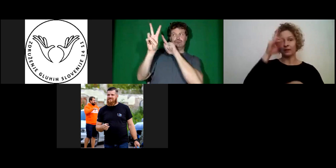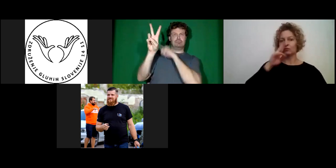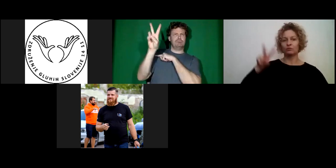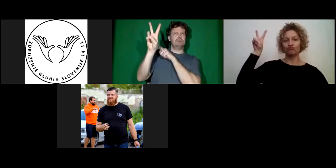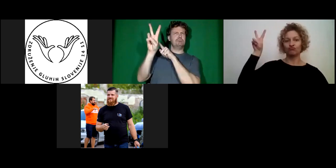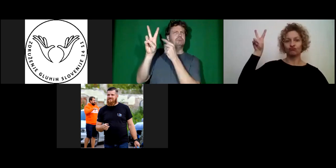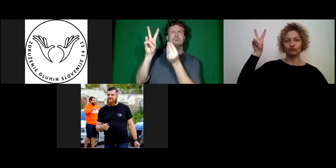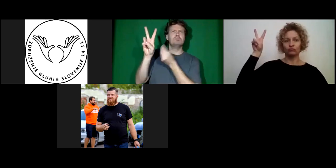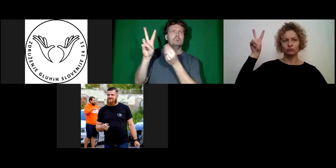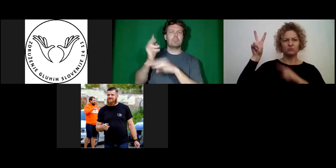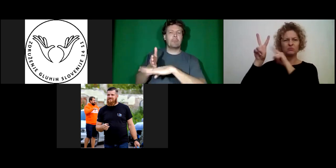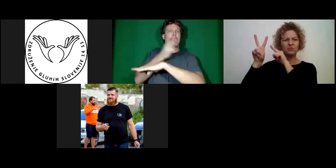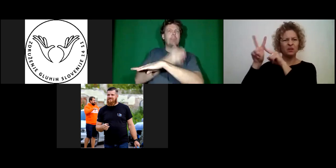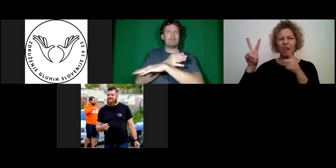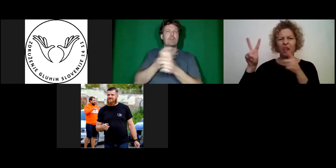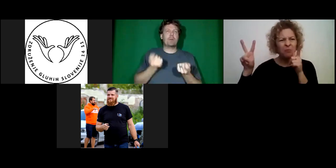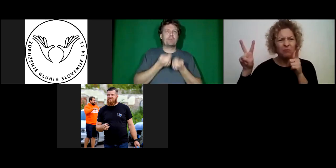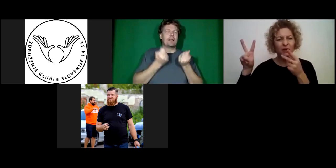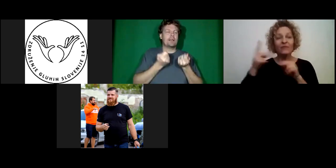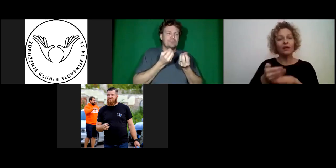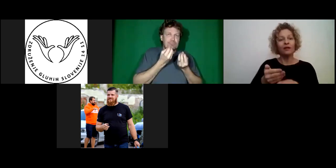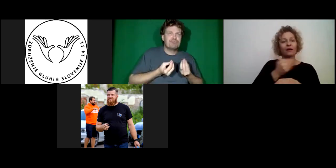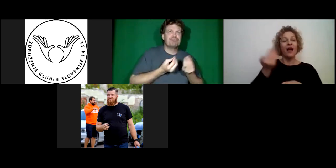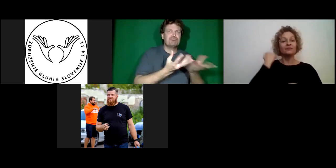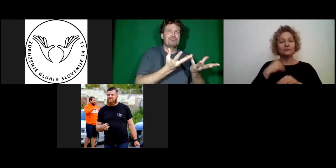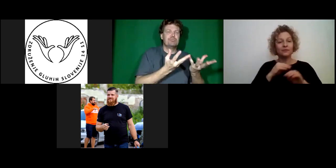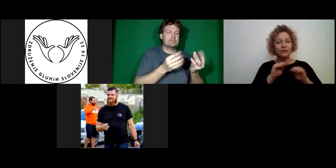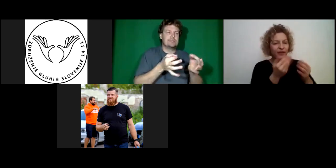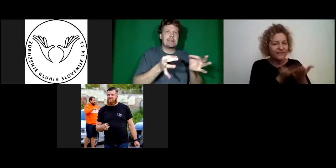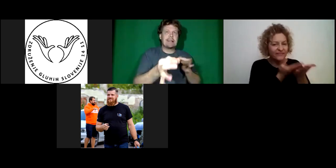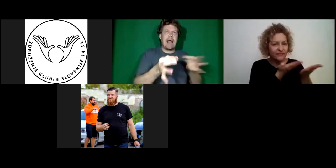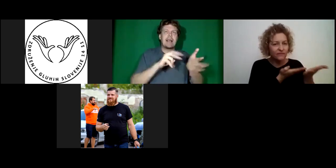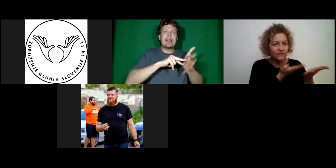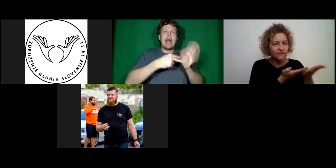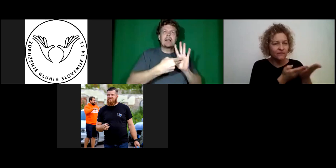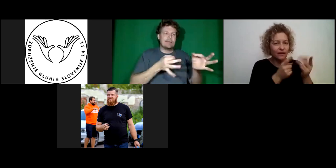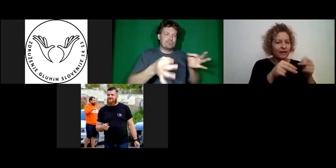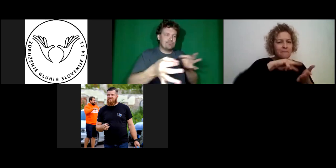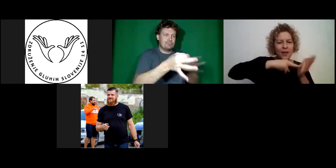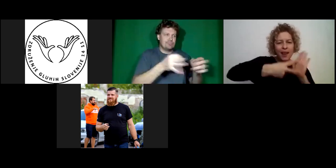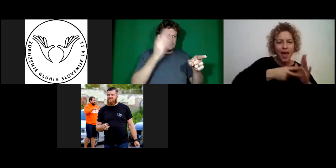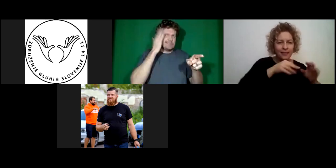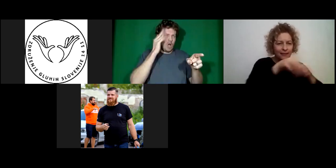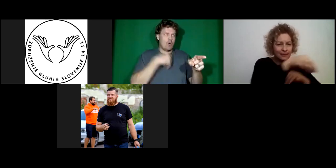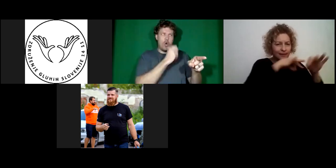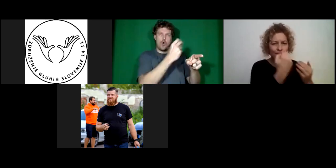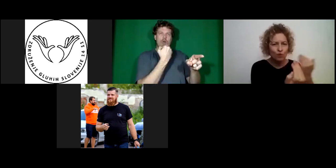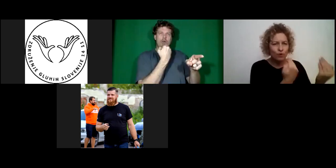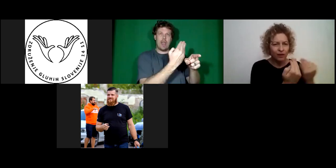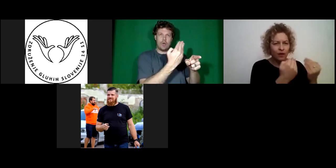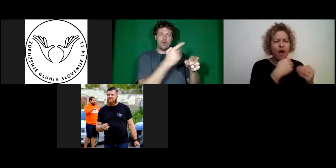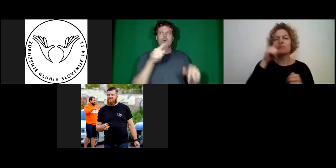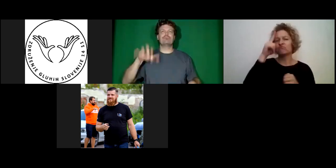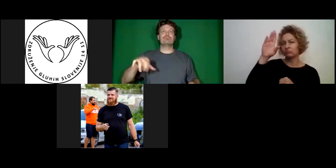that everything has to be visual, and that he taught them a number of gestures. So during the training, we would agree on some symbols,